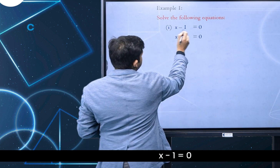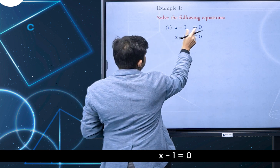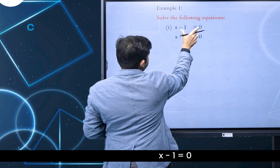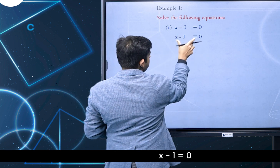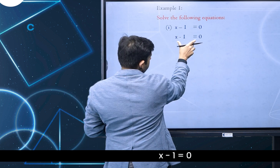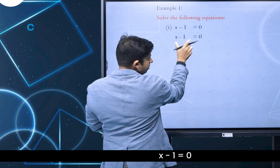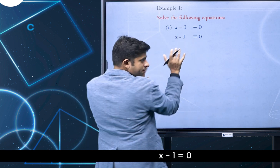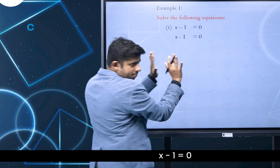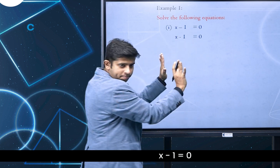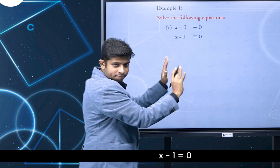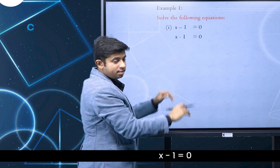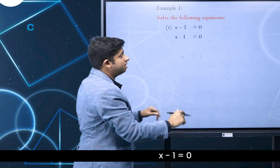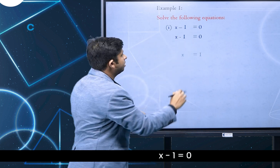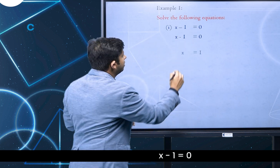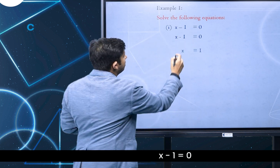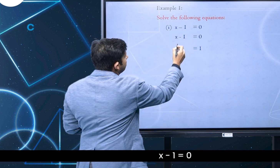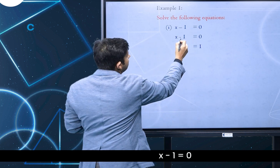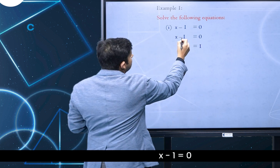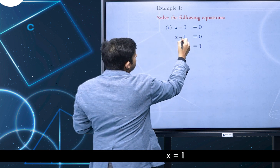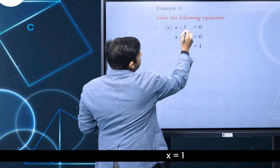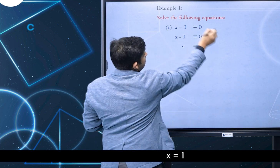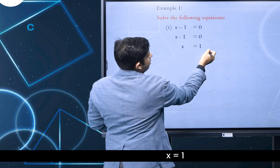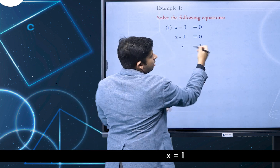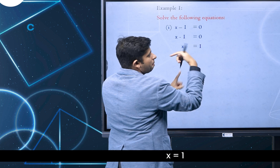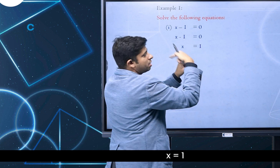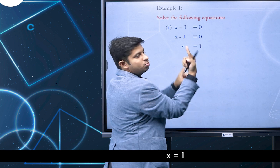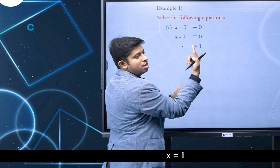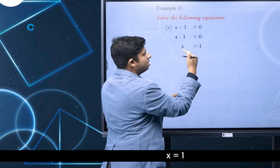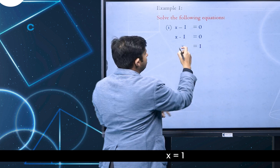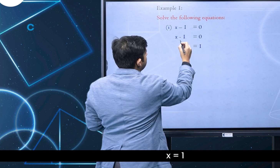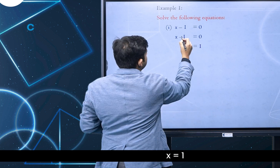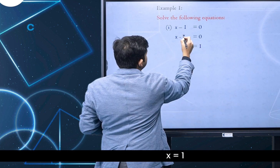1 is equal to 0. X equals to 1.